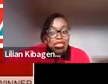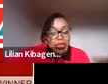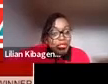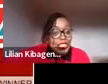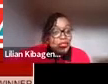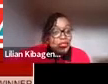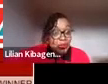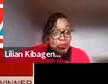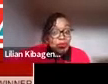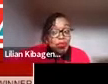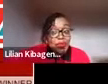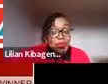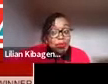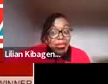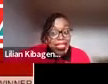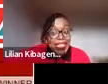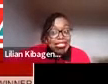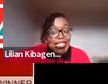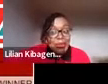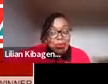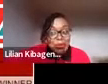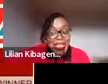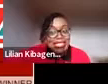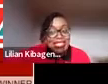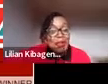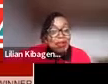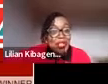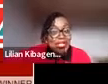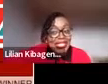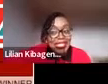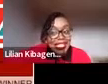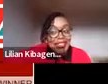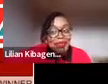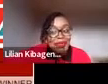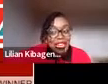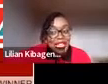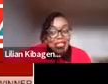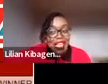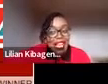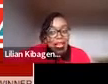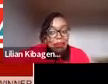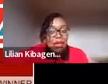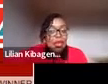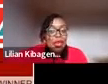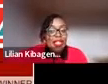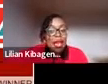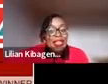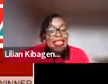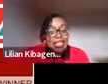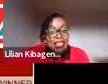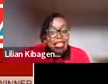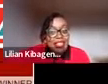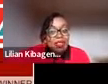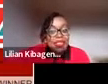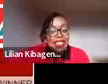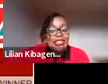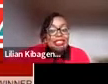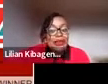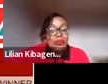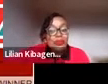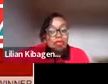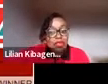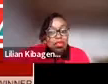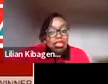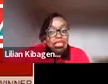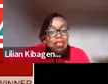Army Likoni School from the Blind in Mombasa, who's our second runners up. Our next category is